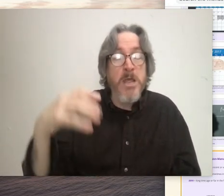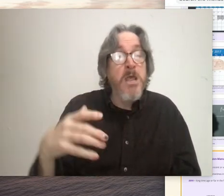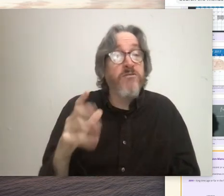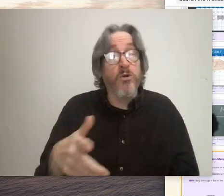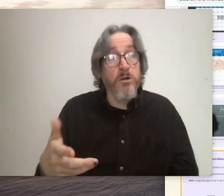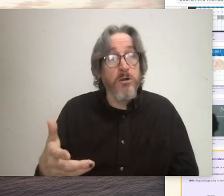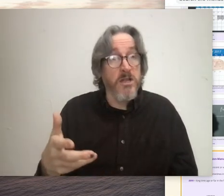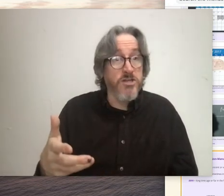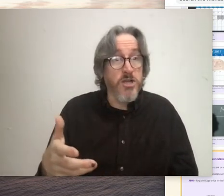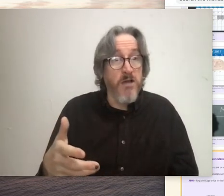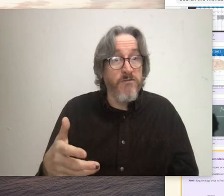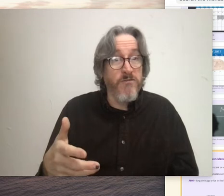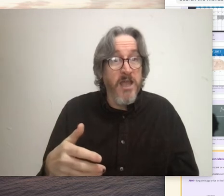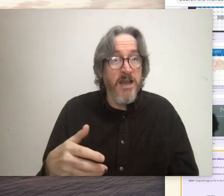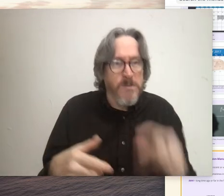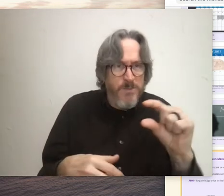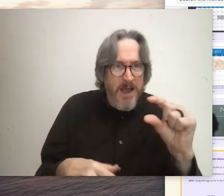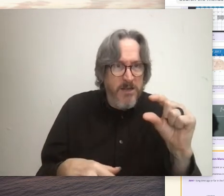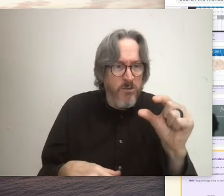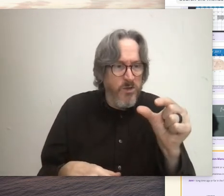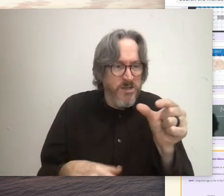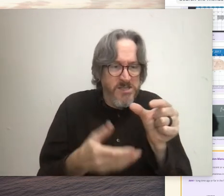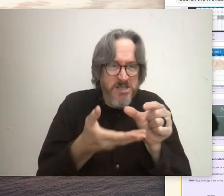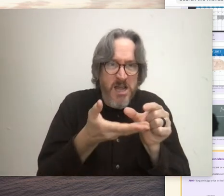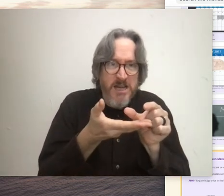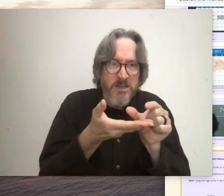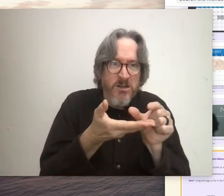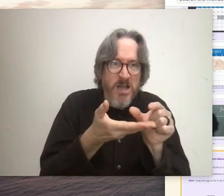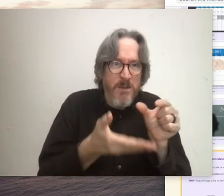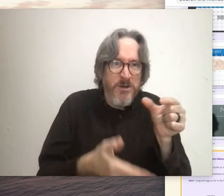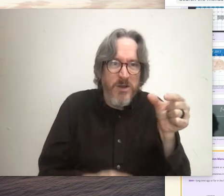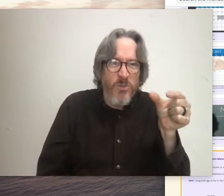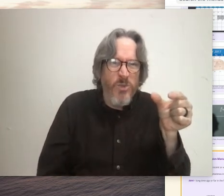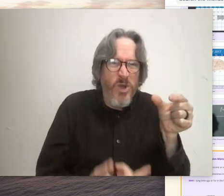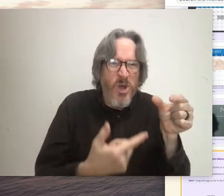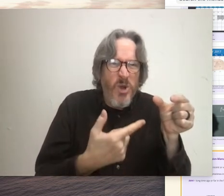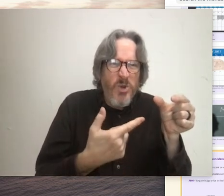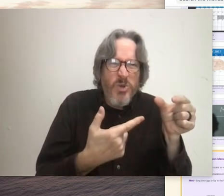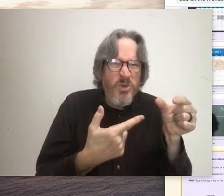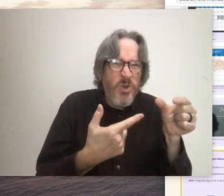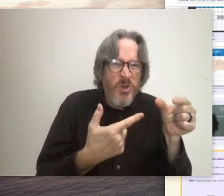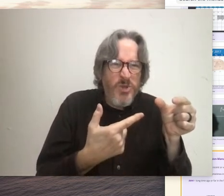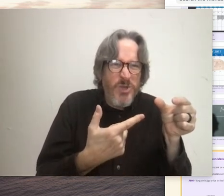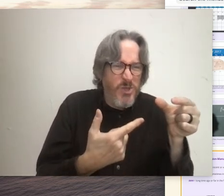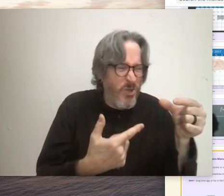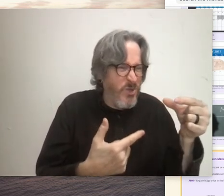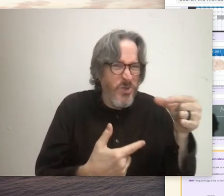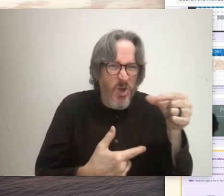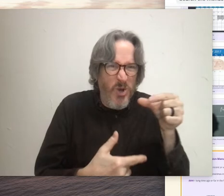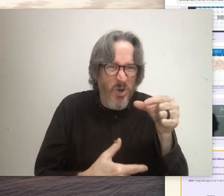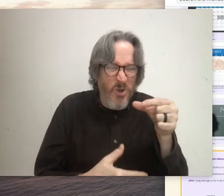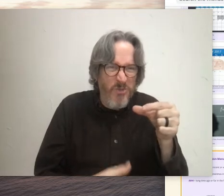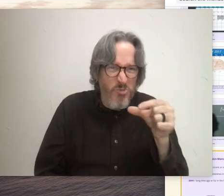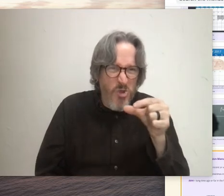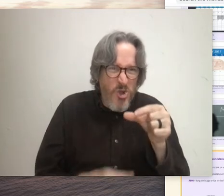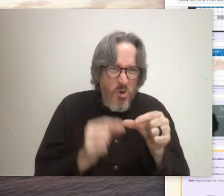all day. If you order a large coffee and it comes back with this tiny little cup, you're like, what the hell is this? This is